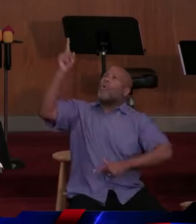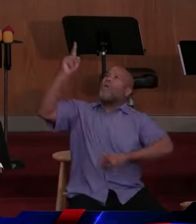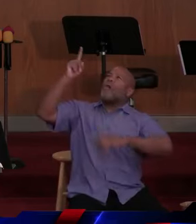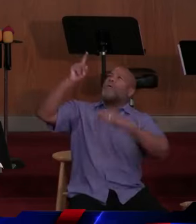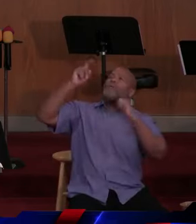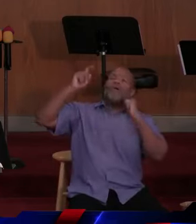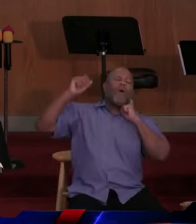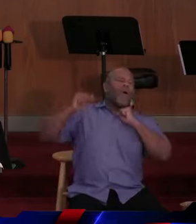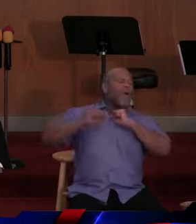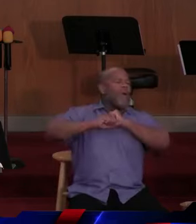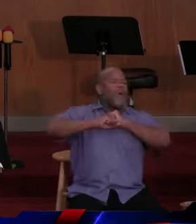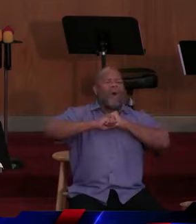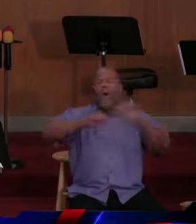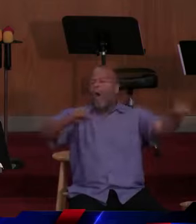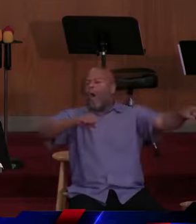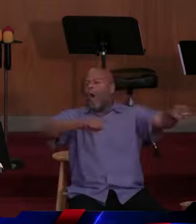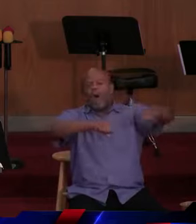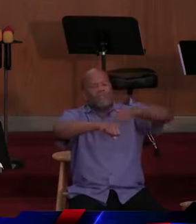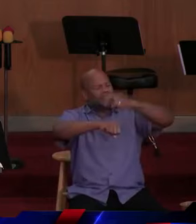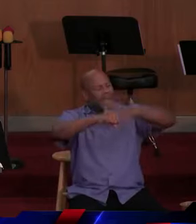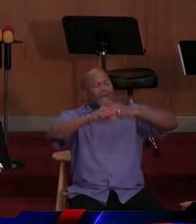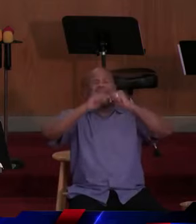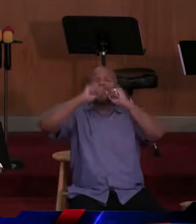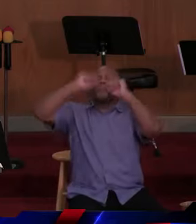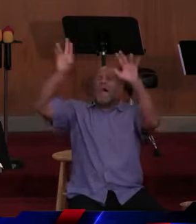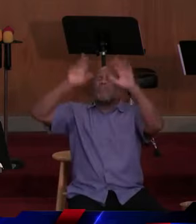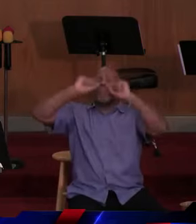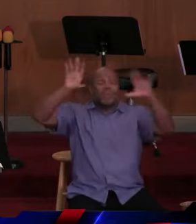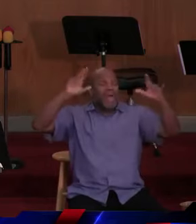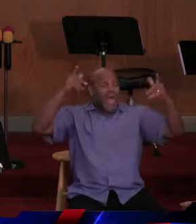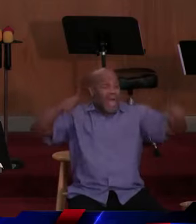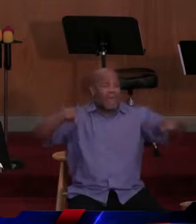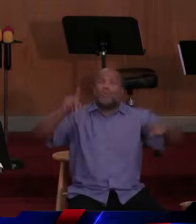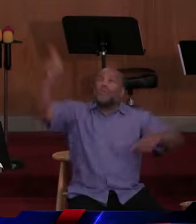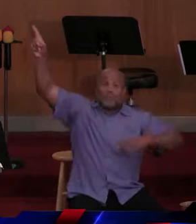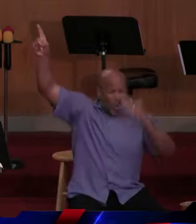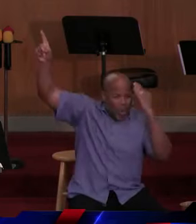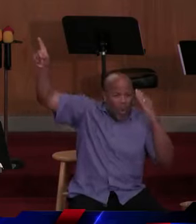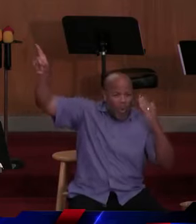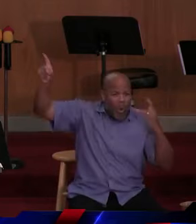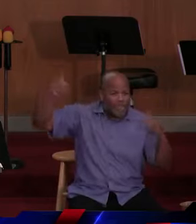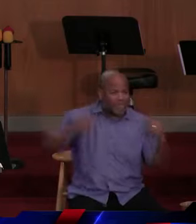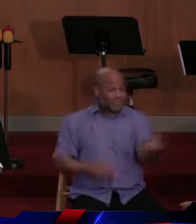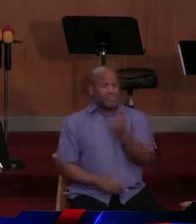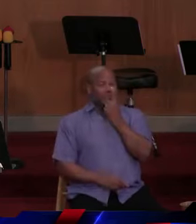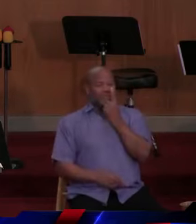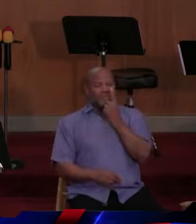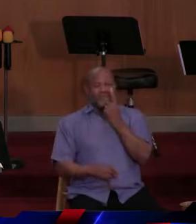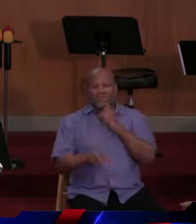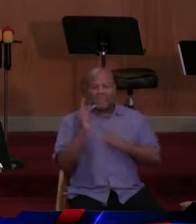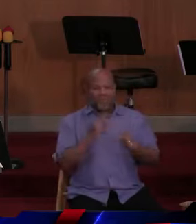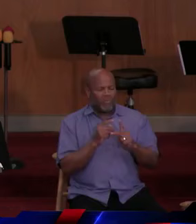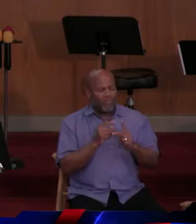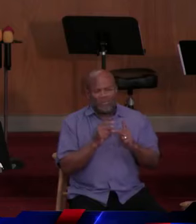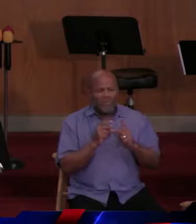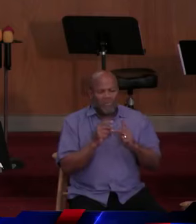at all times. When you know him, when he's run up on you, when everybody ran from